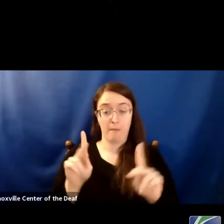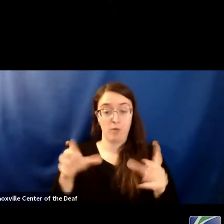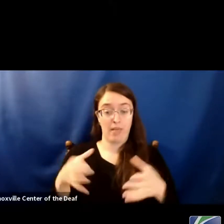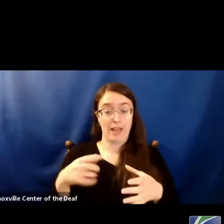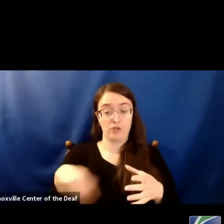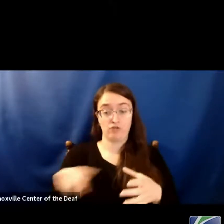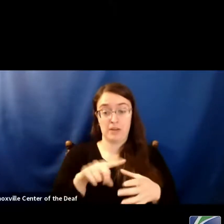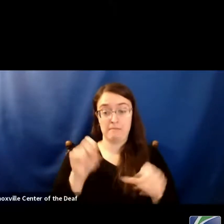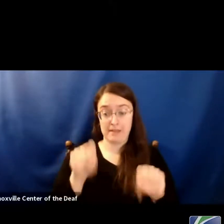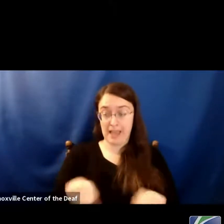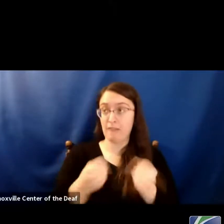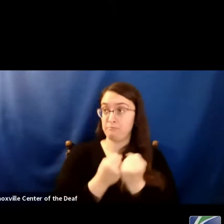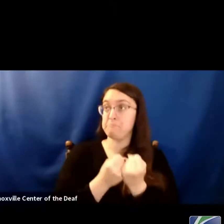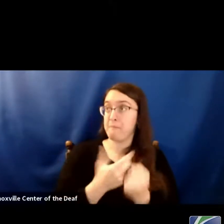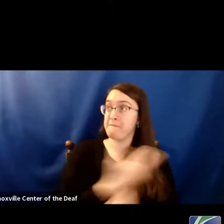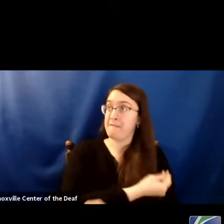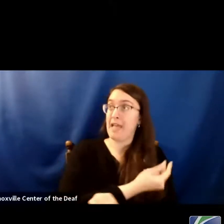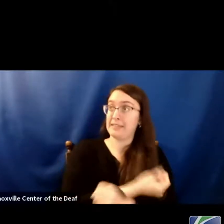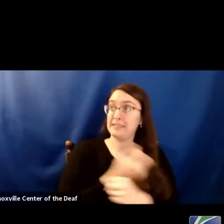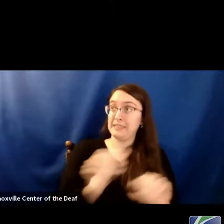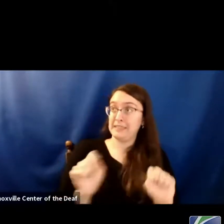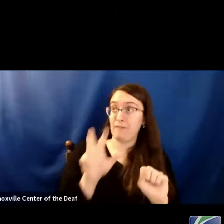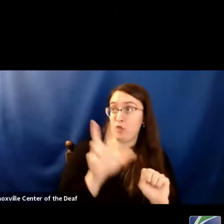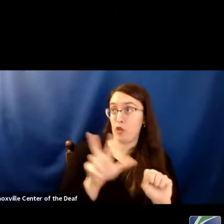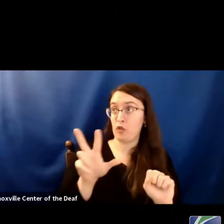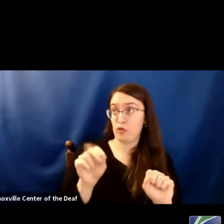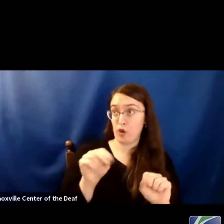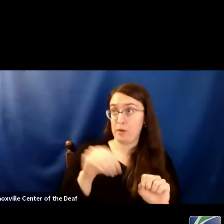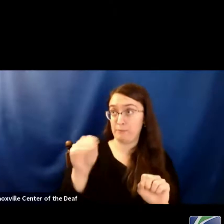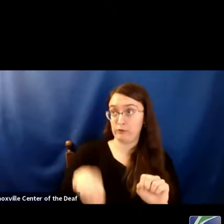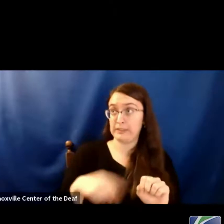safe because they've gotten them and they're fine.